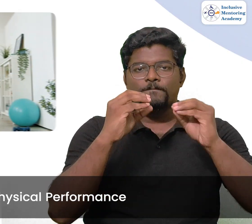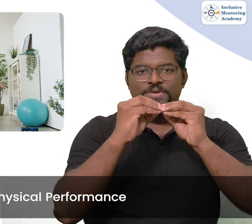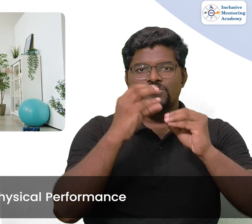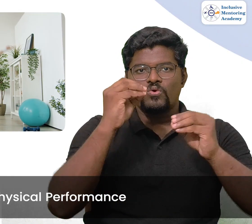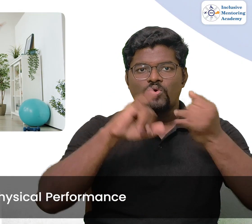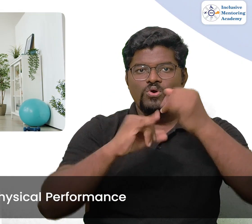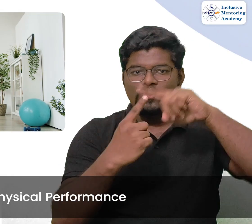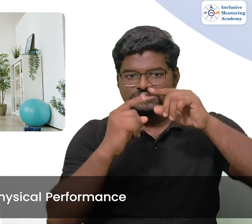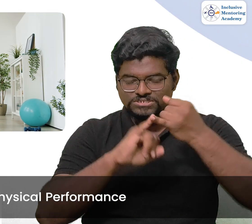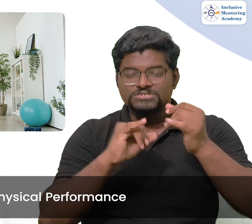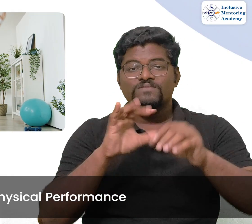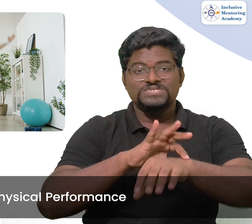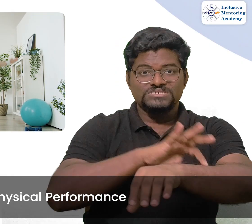Boosts physical performance.